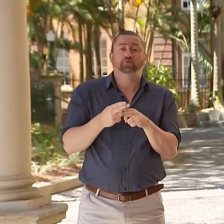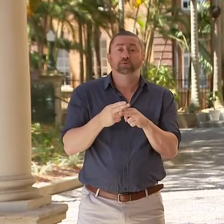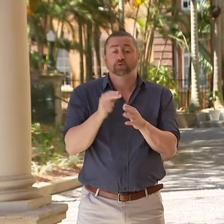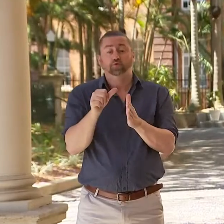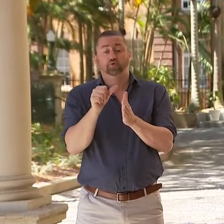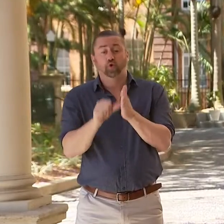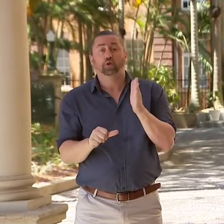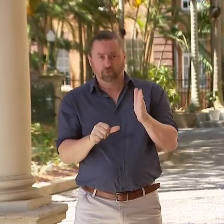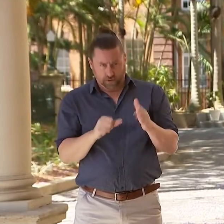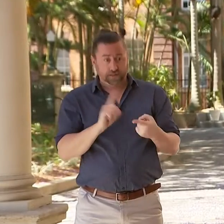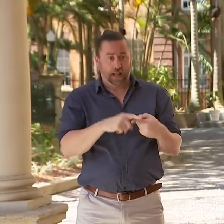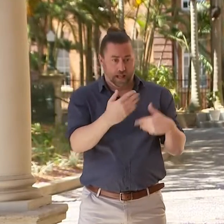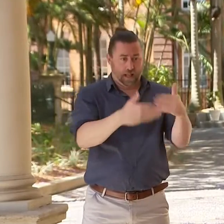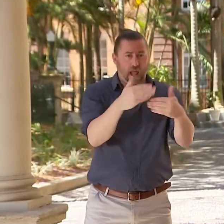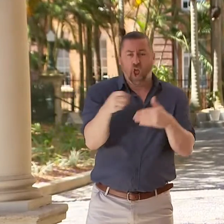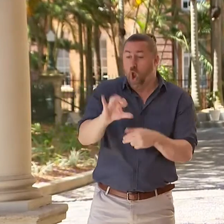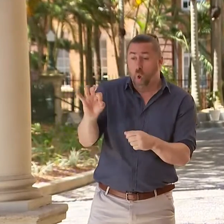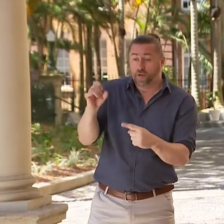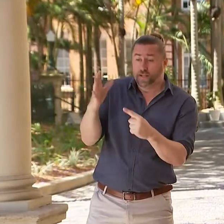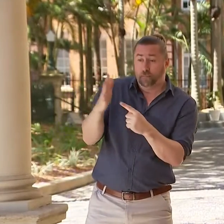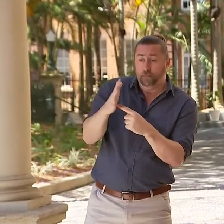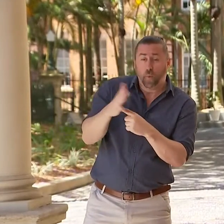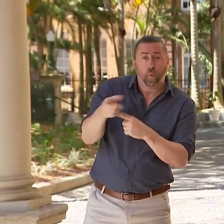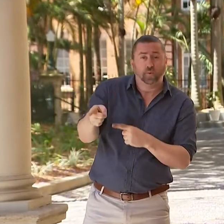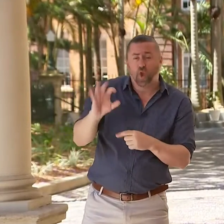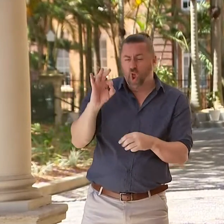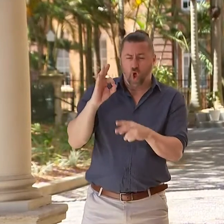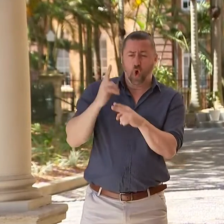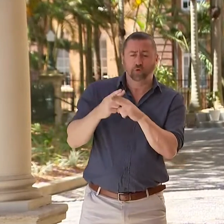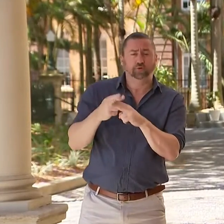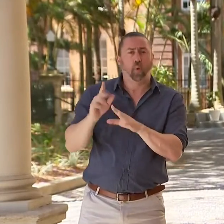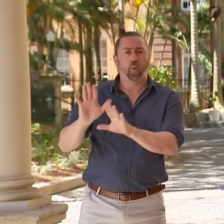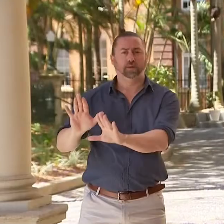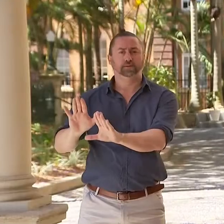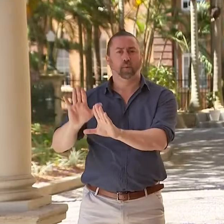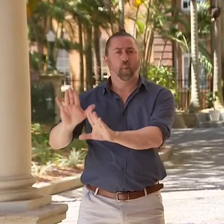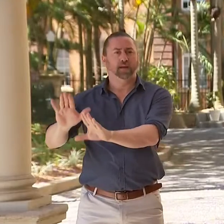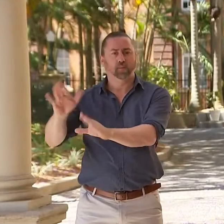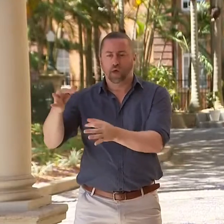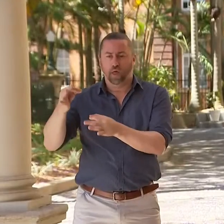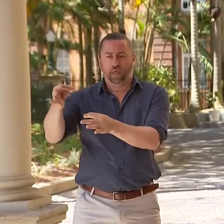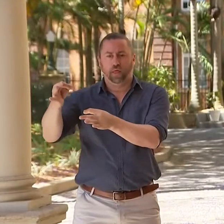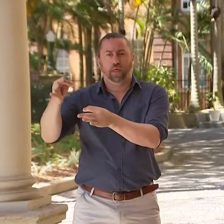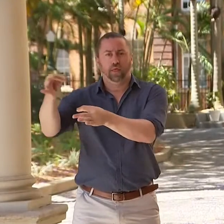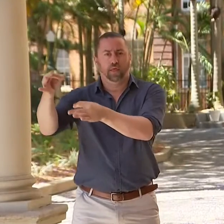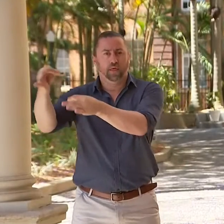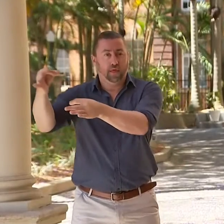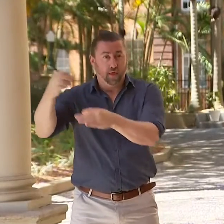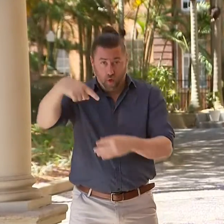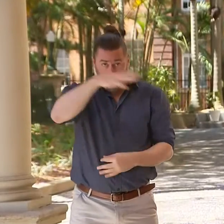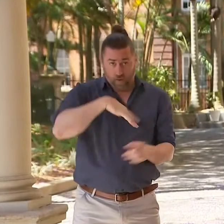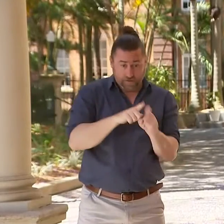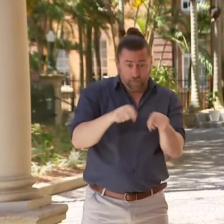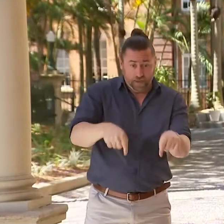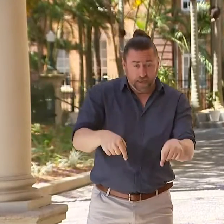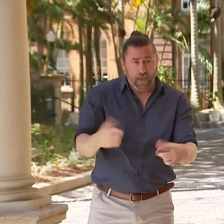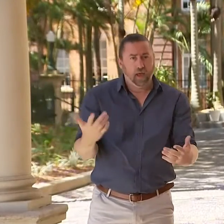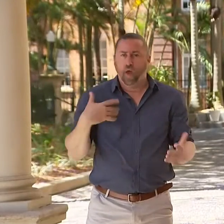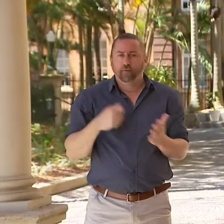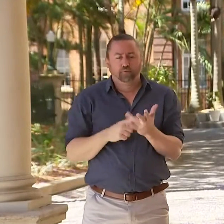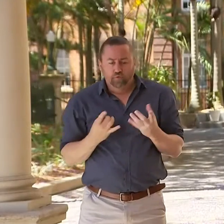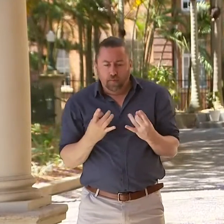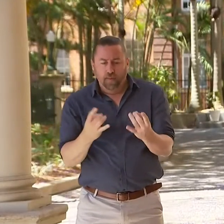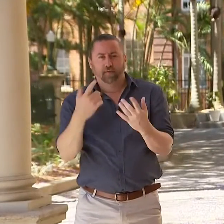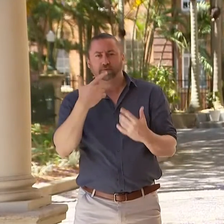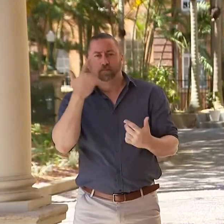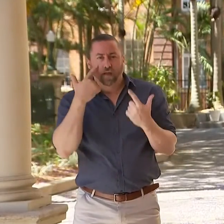We treat more than 10,000 non-urgent elective surgery patients in our hospitals each and every month. So that's tens of thousands